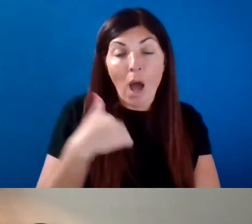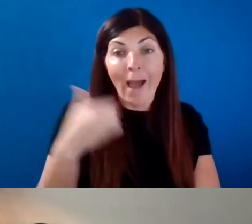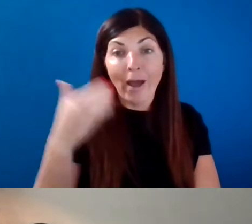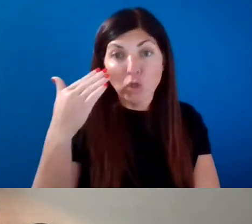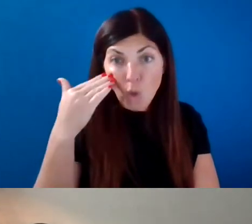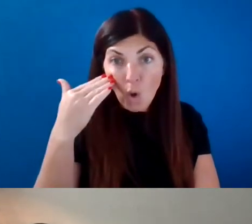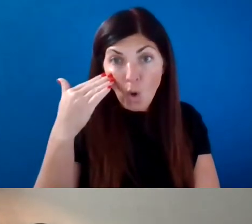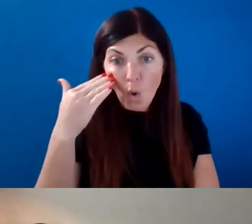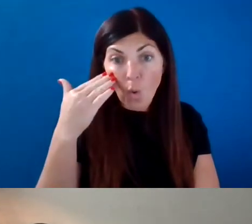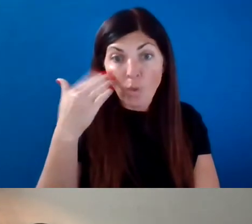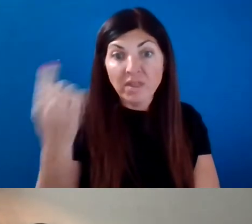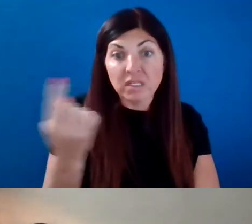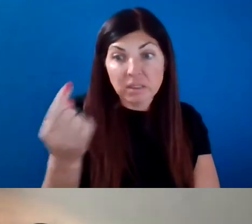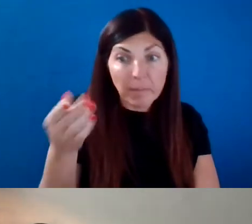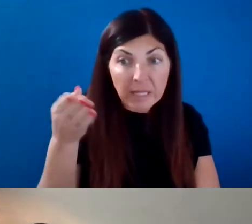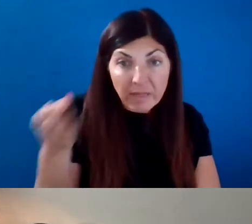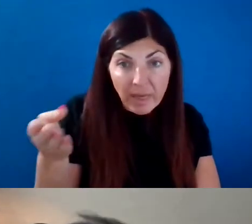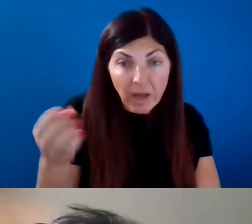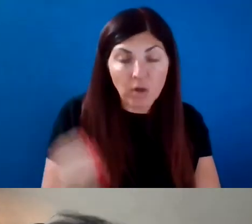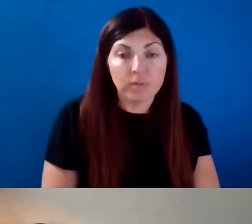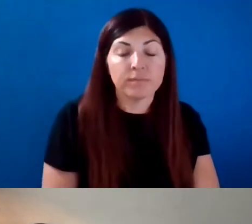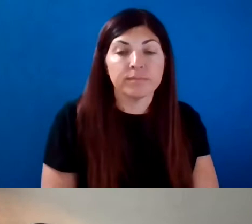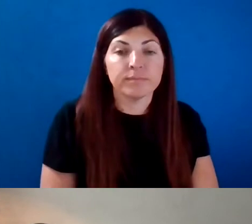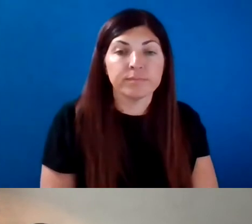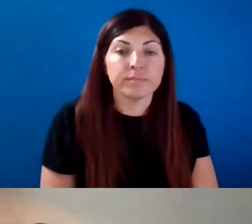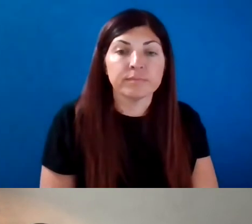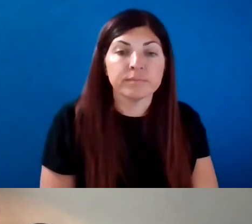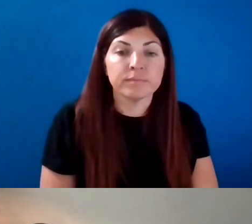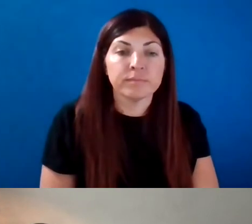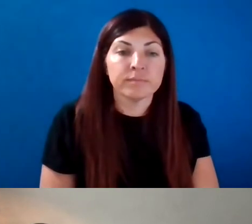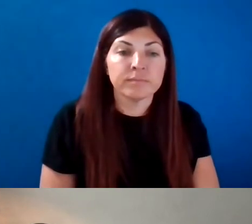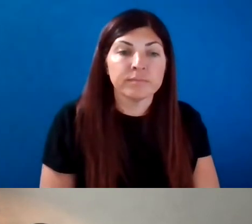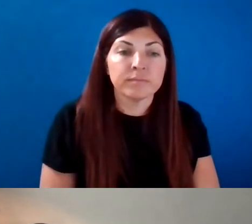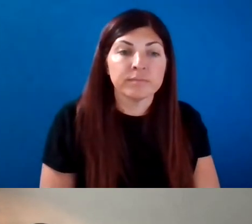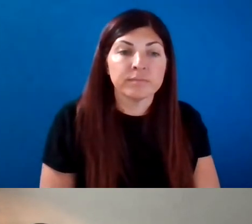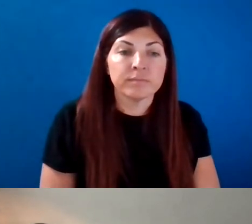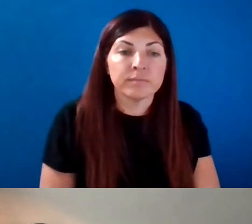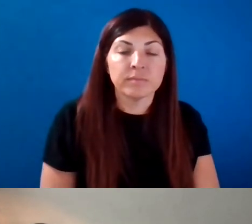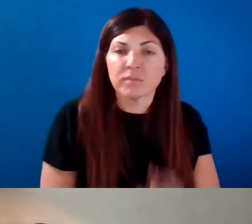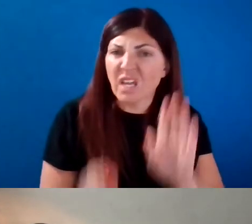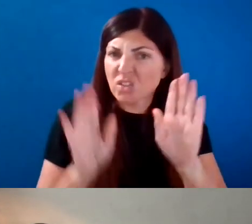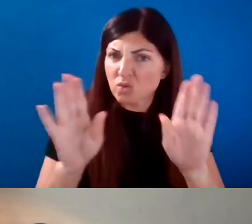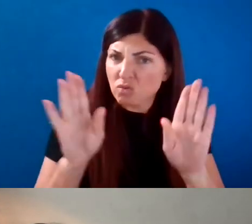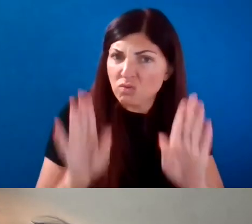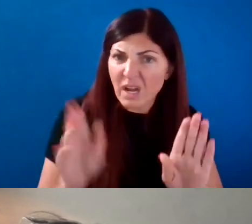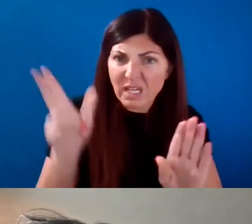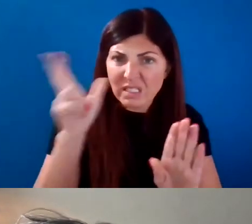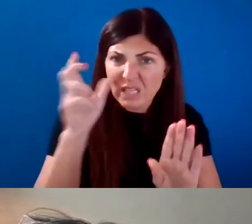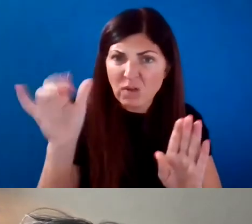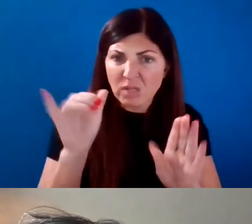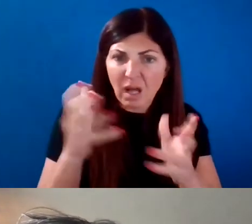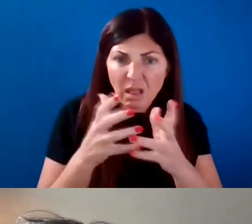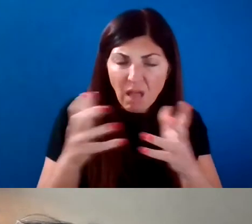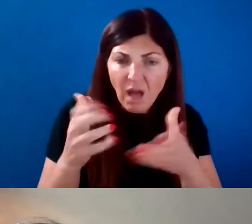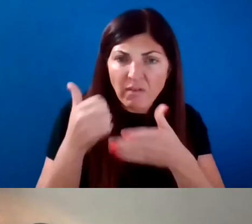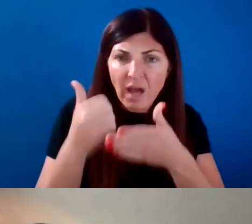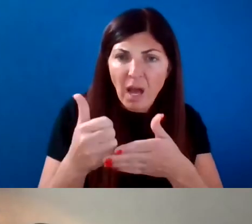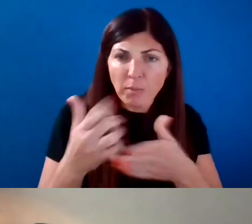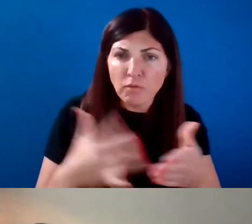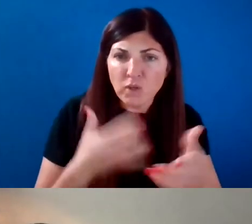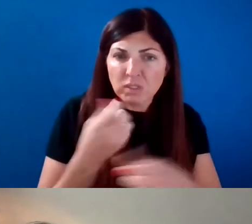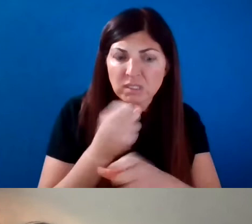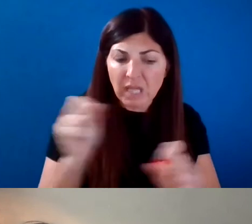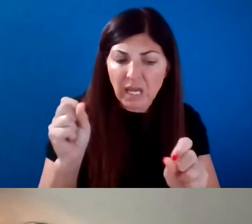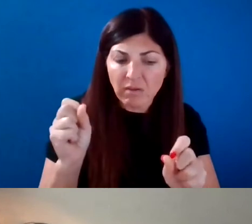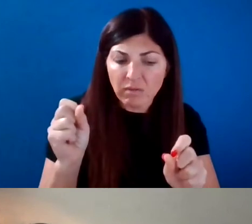that moment. That's great. That sounds like a lot of stuff that helps you probably feel safe, right?